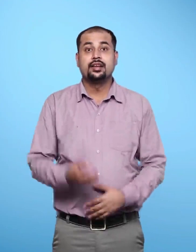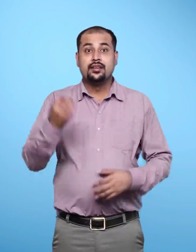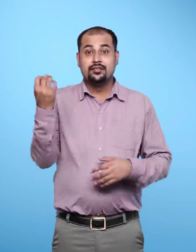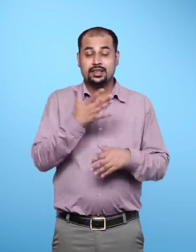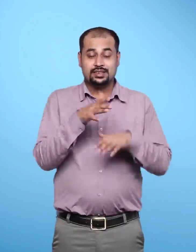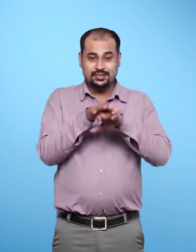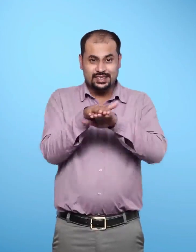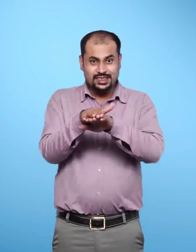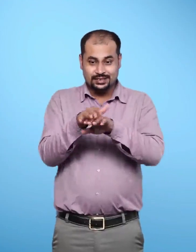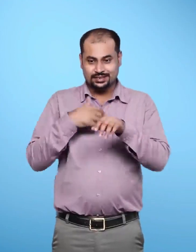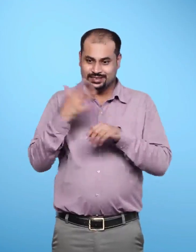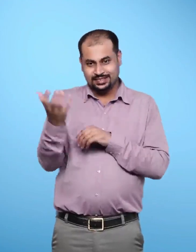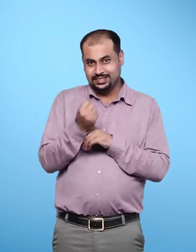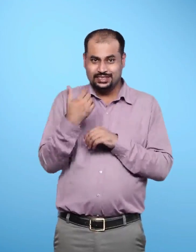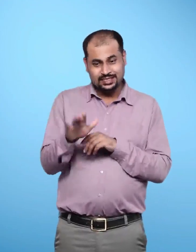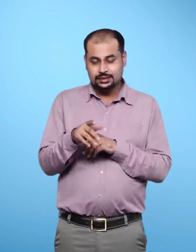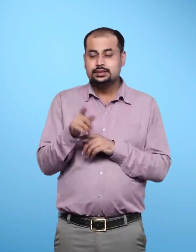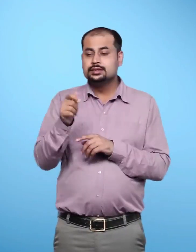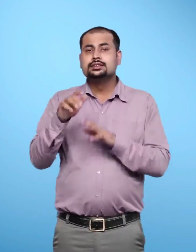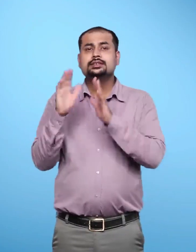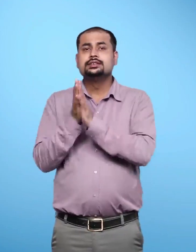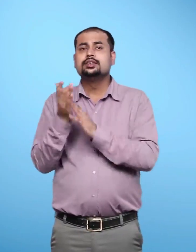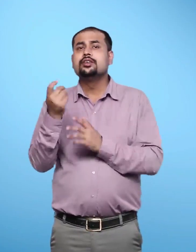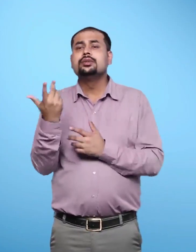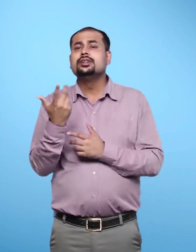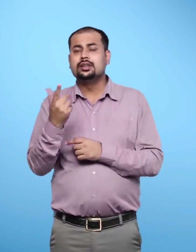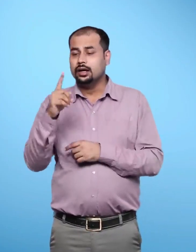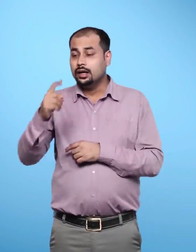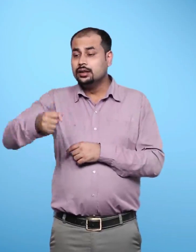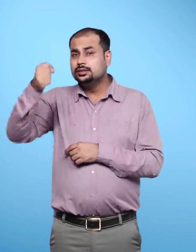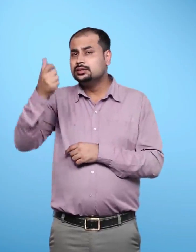We buy fresh fish for Rs 15 per kilogram.